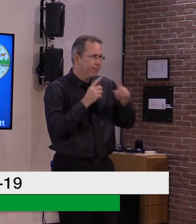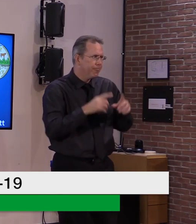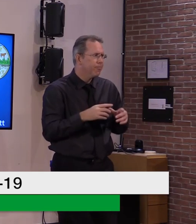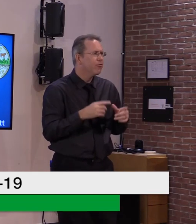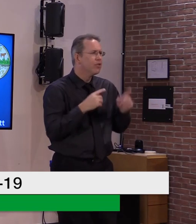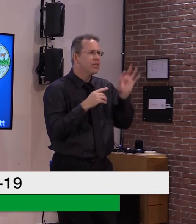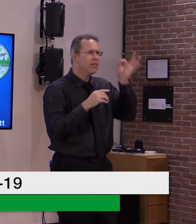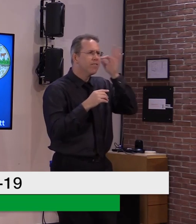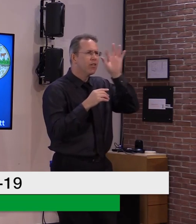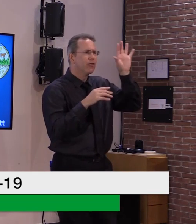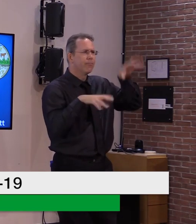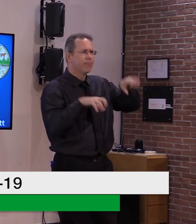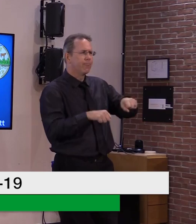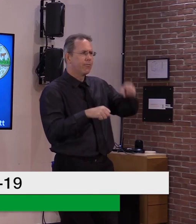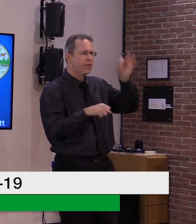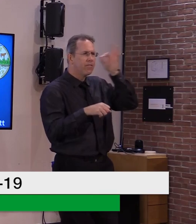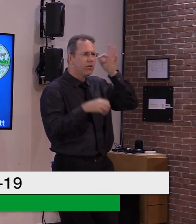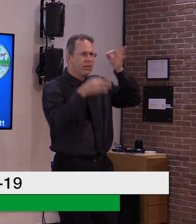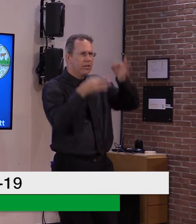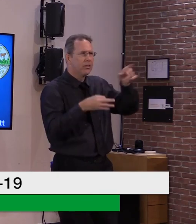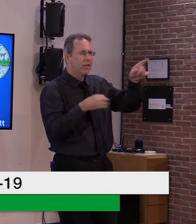any advantage in that